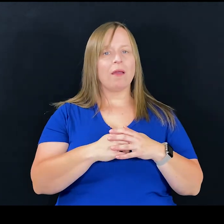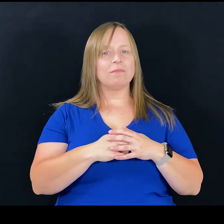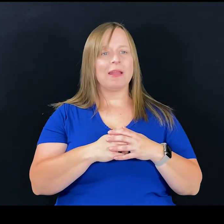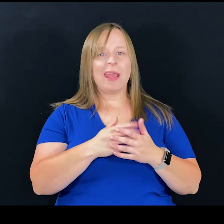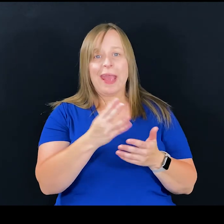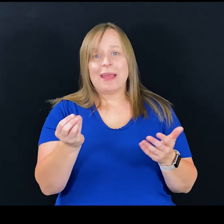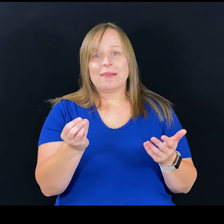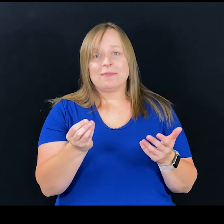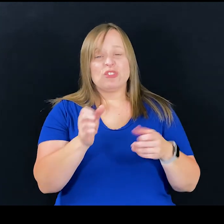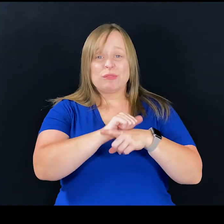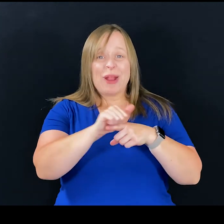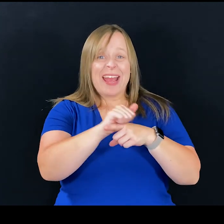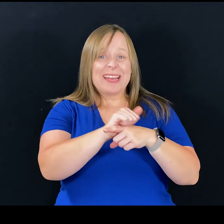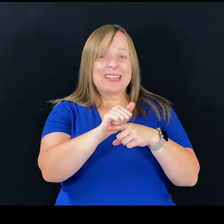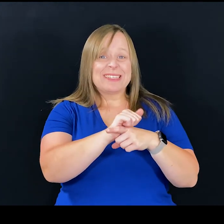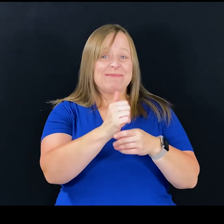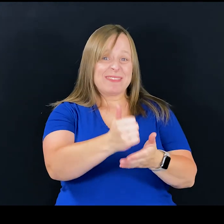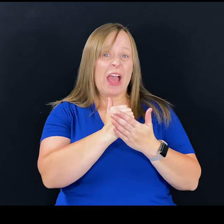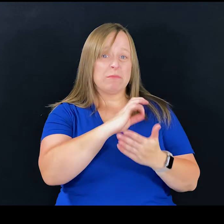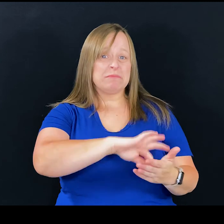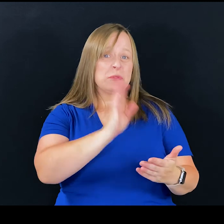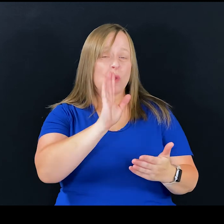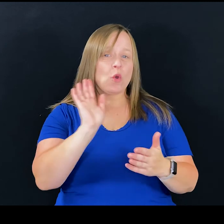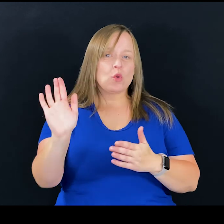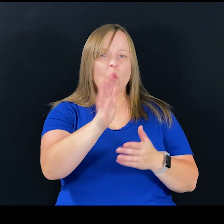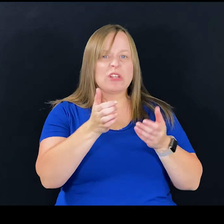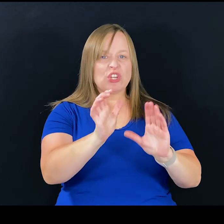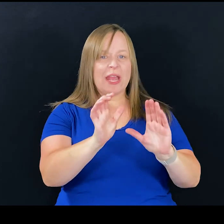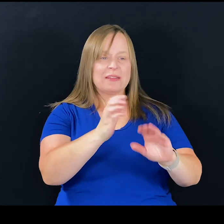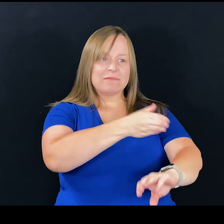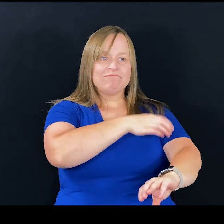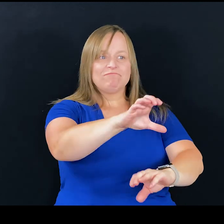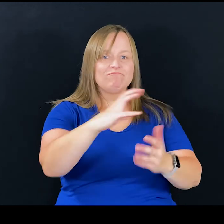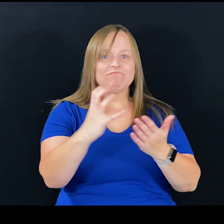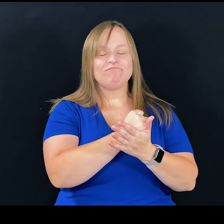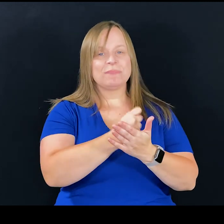want. And practice, because that helps. This is your